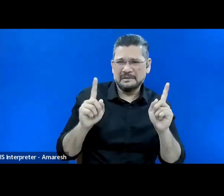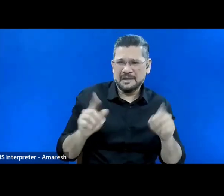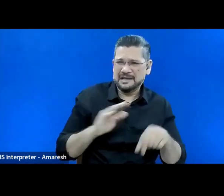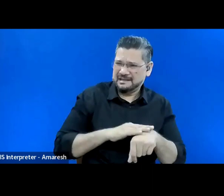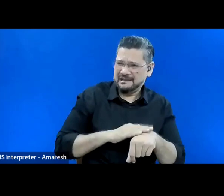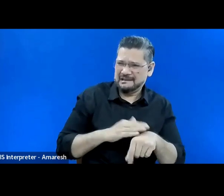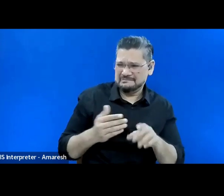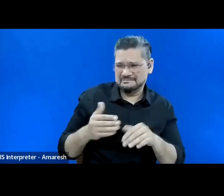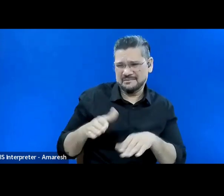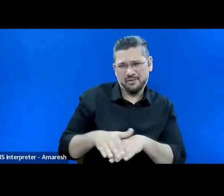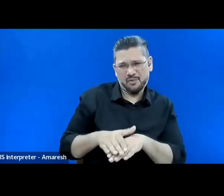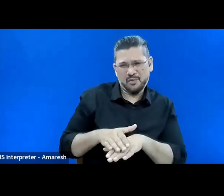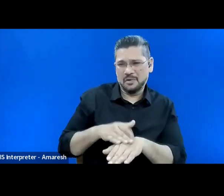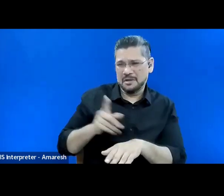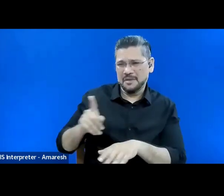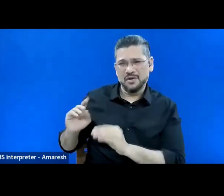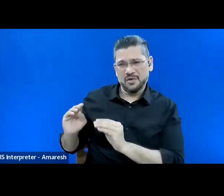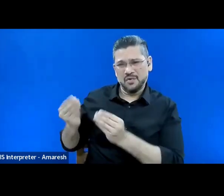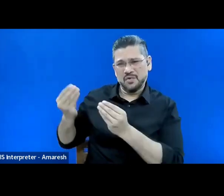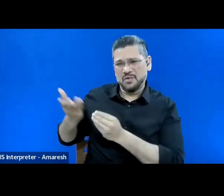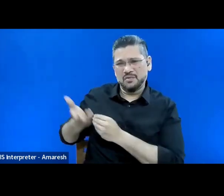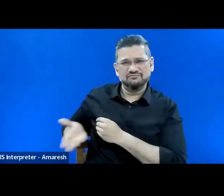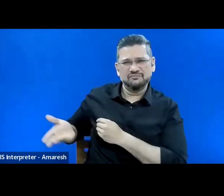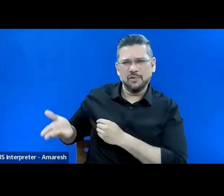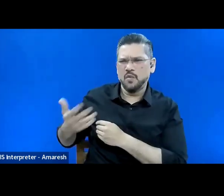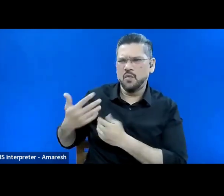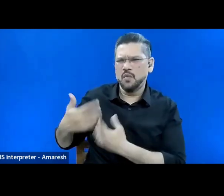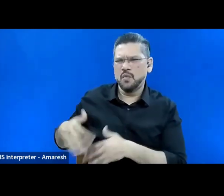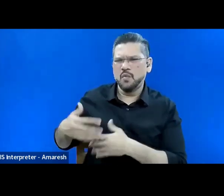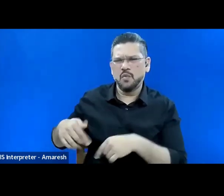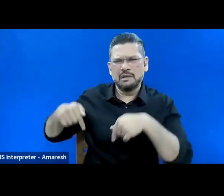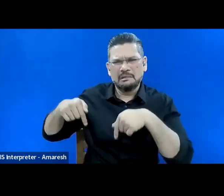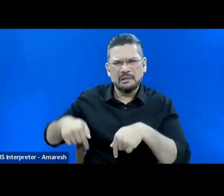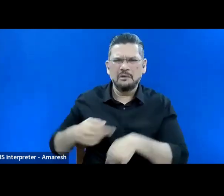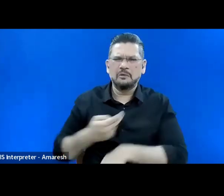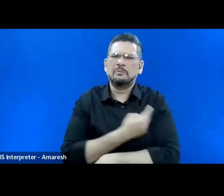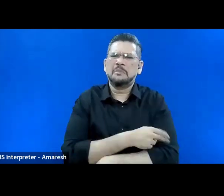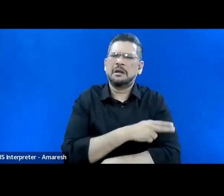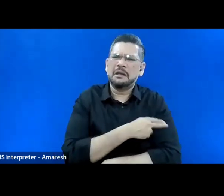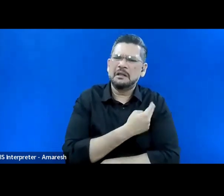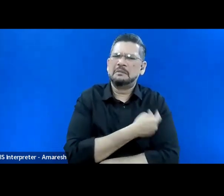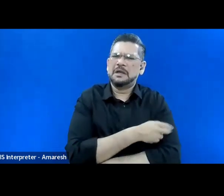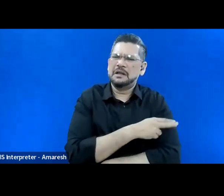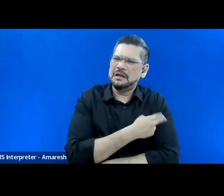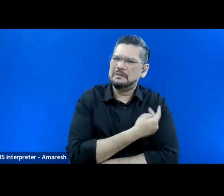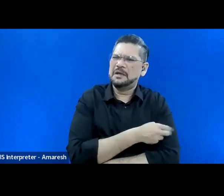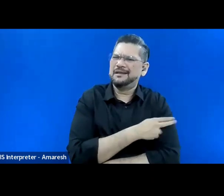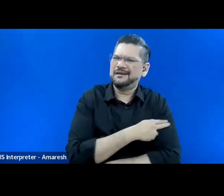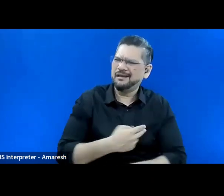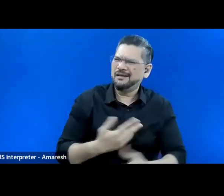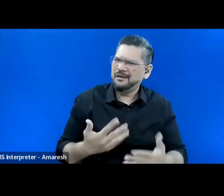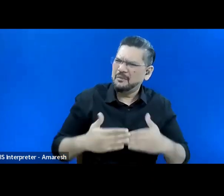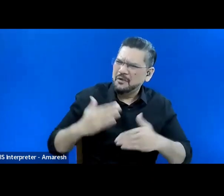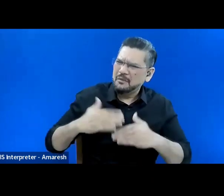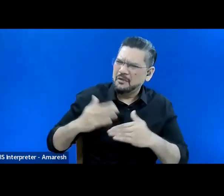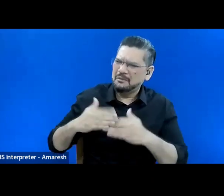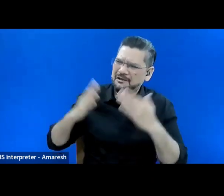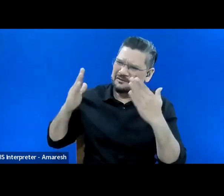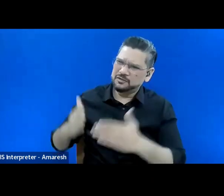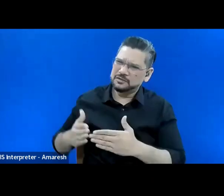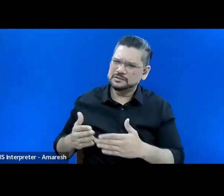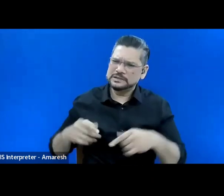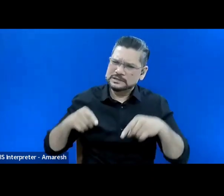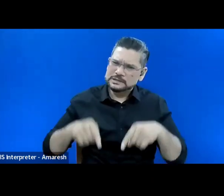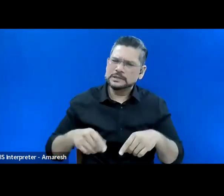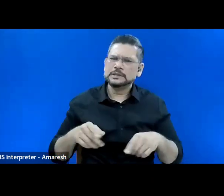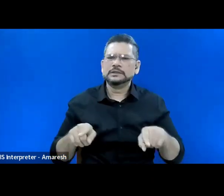psychosocial disability here, the only option we have is medical. Now, how can we at the same time advocate for this change and at the same time, you know, come